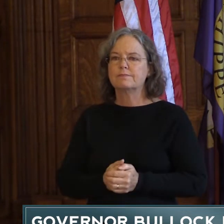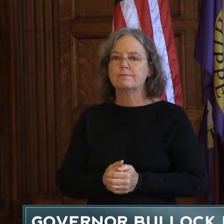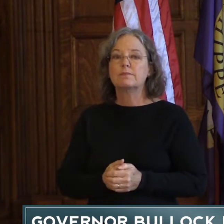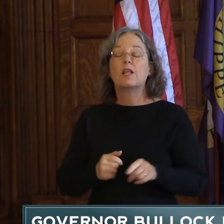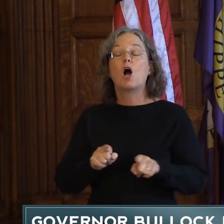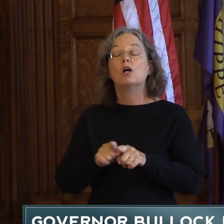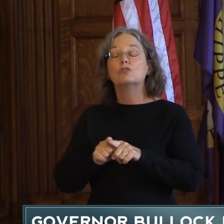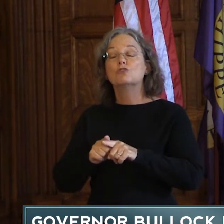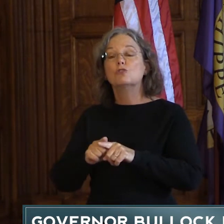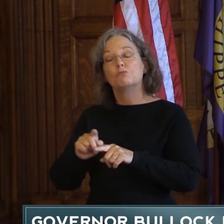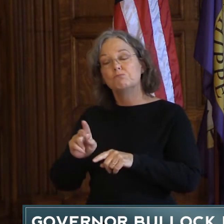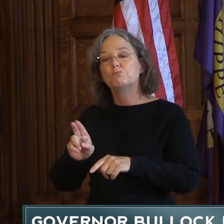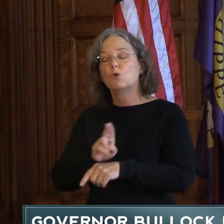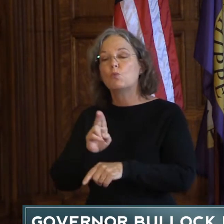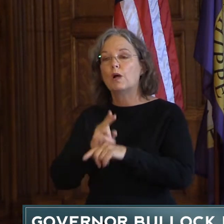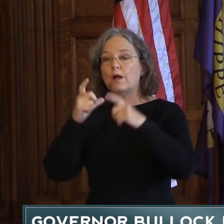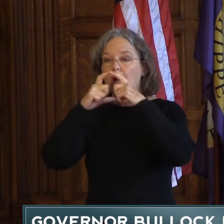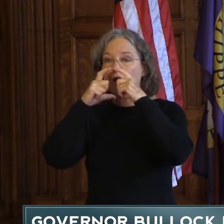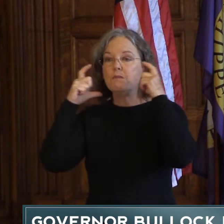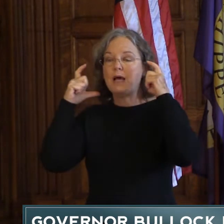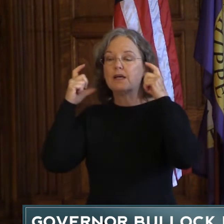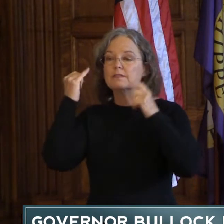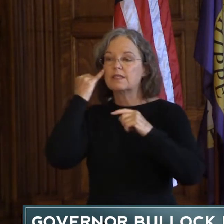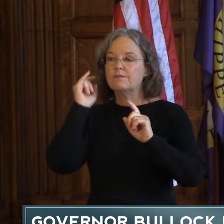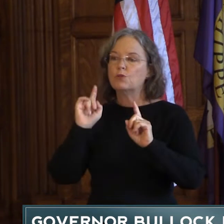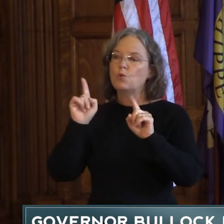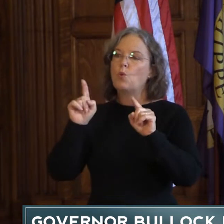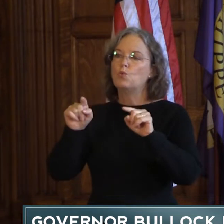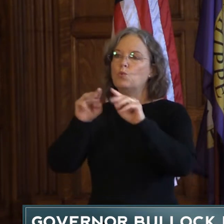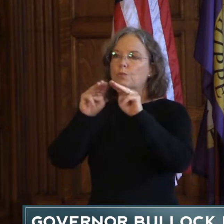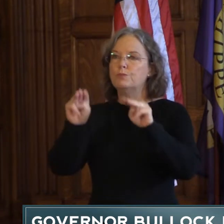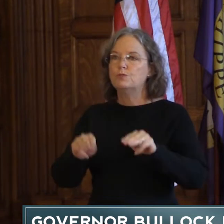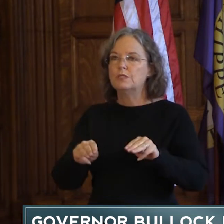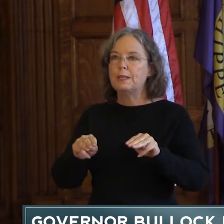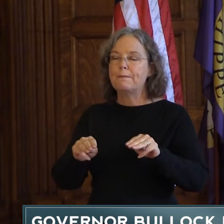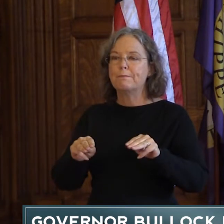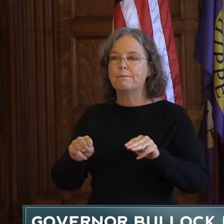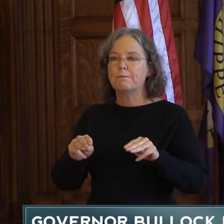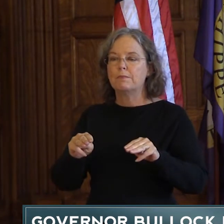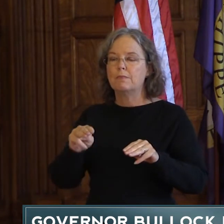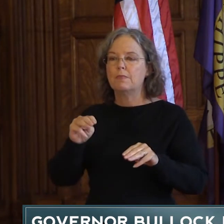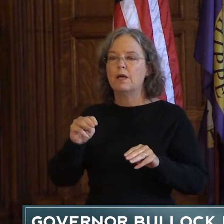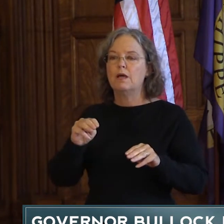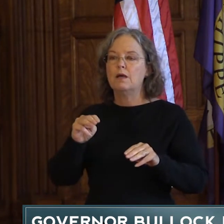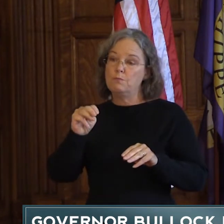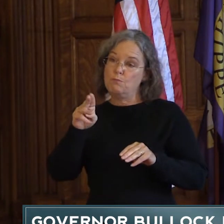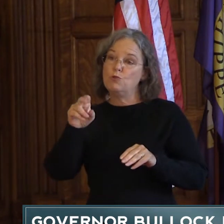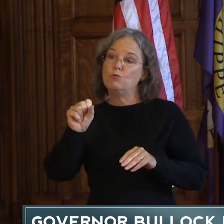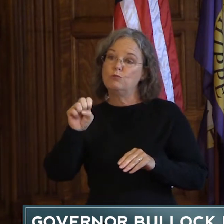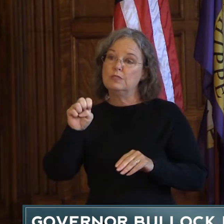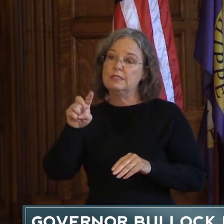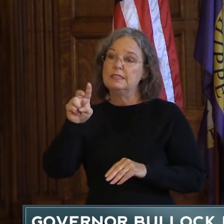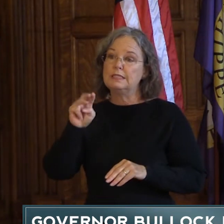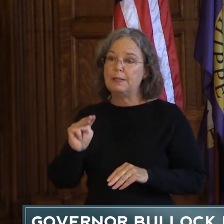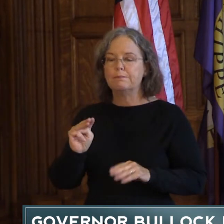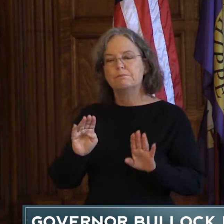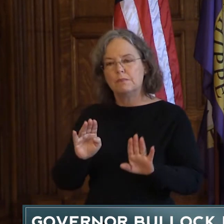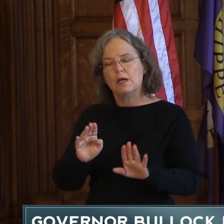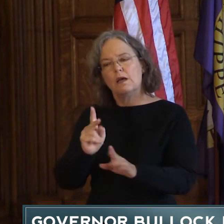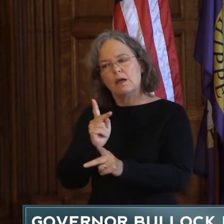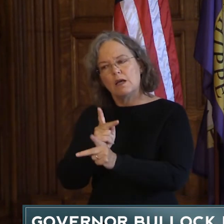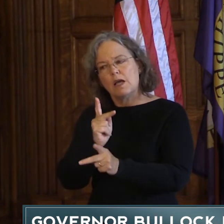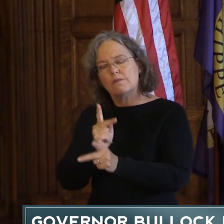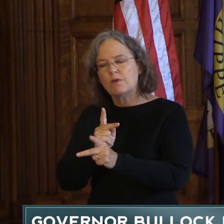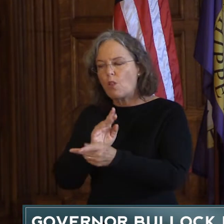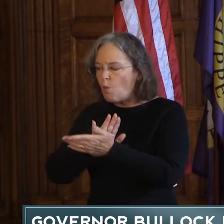part by wearing a mask. If you visit a museum, being sure to carefully wipe